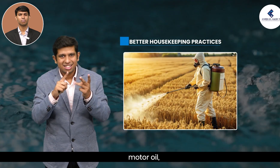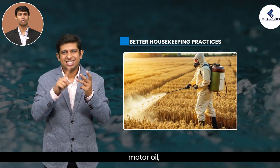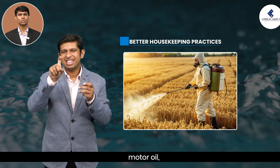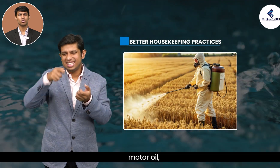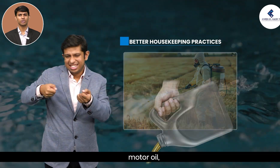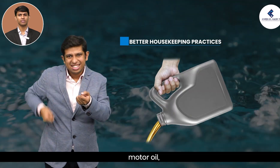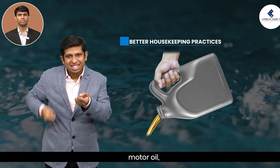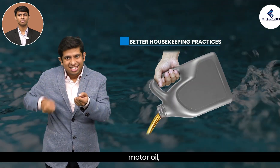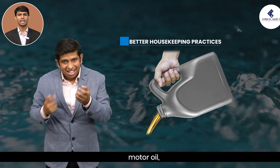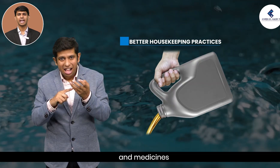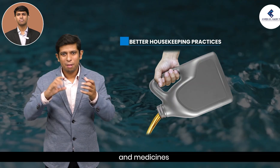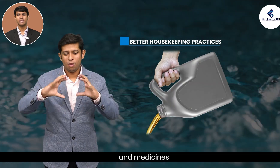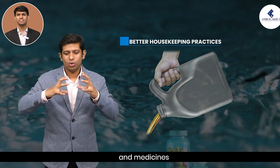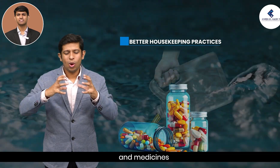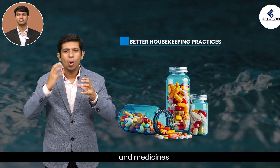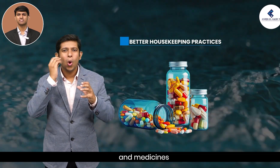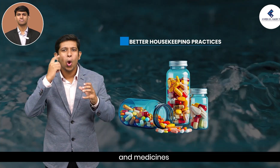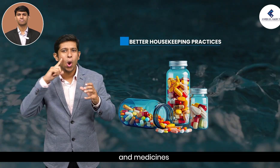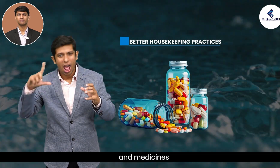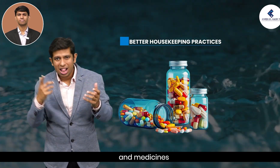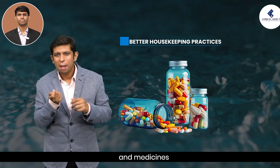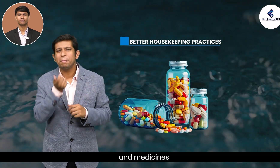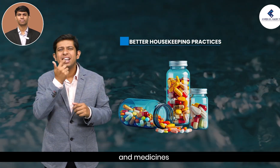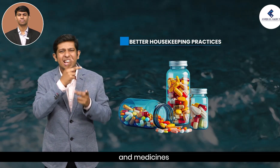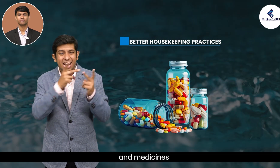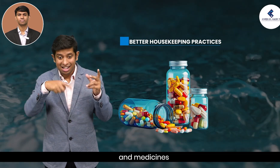insecticides, motor oil, and medicines